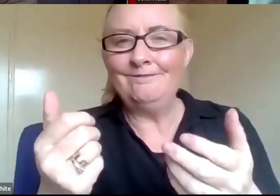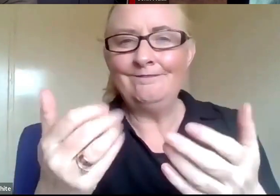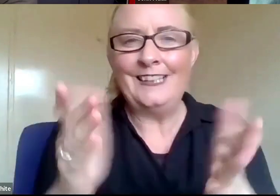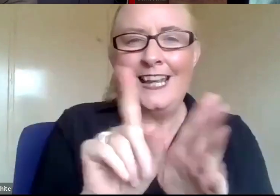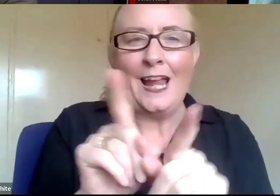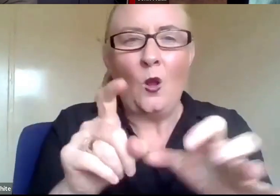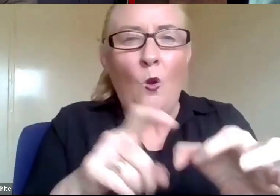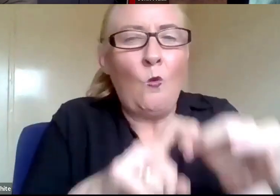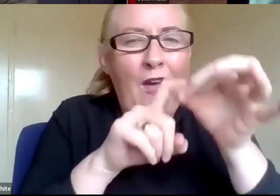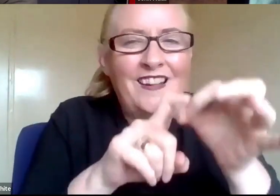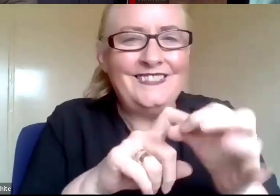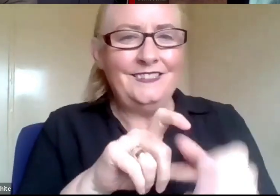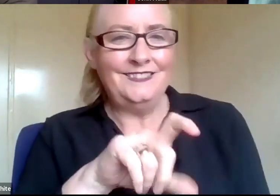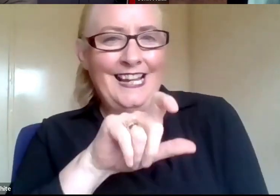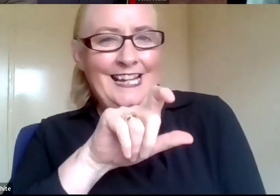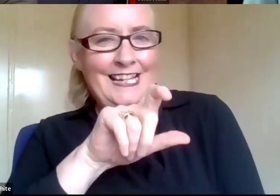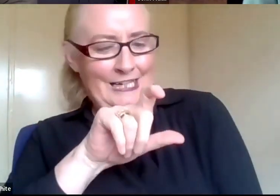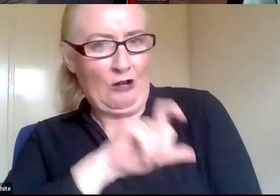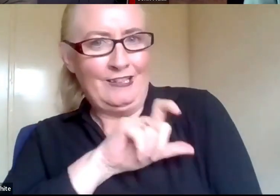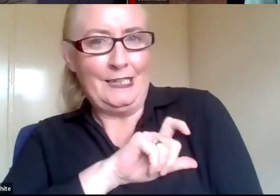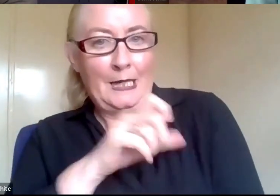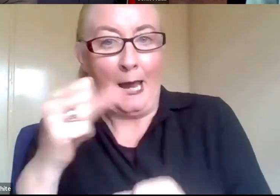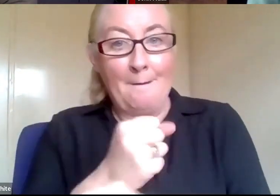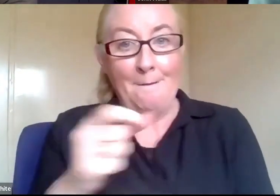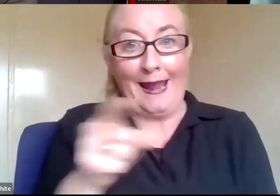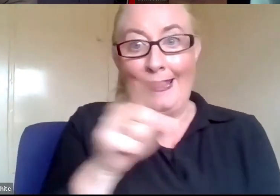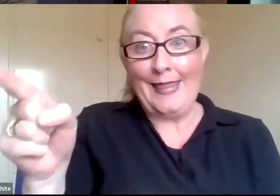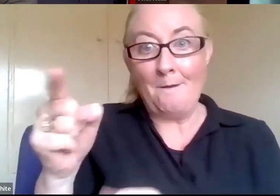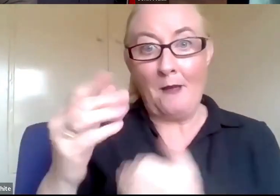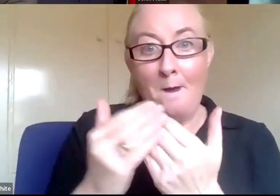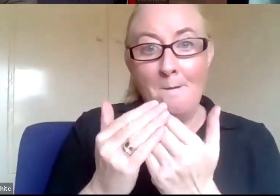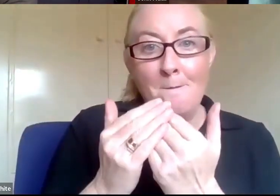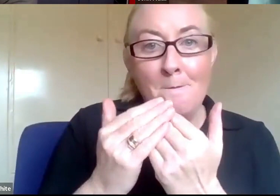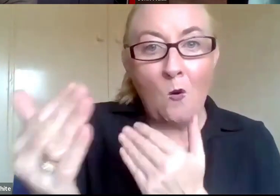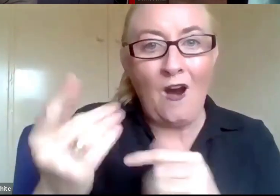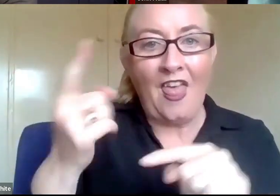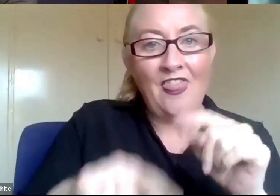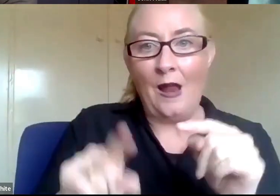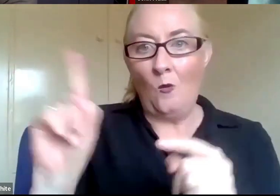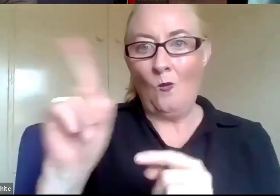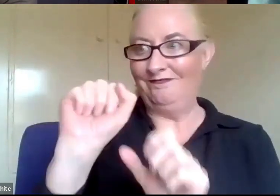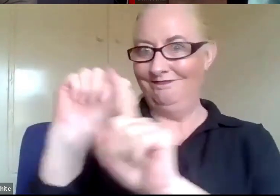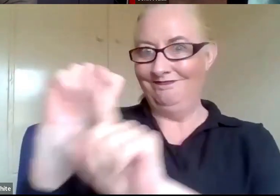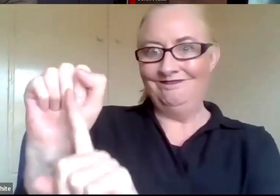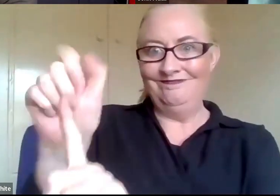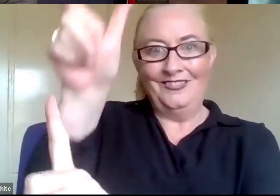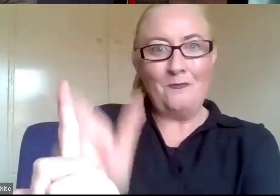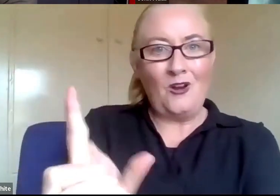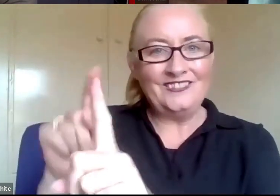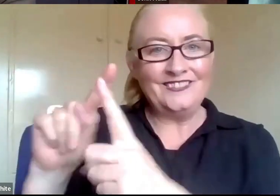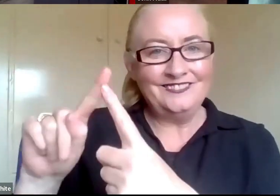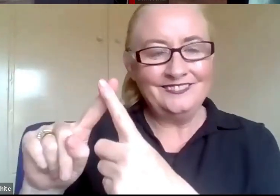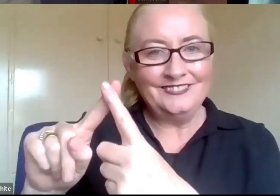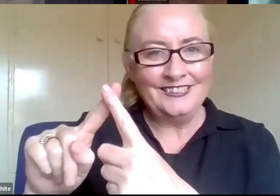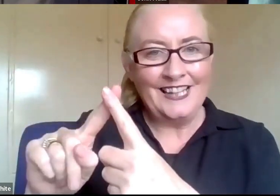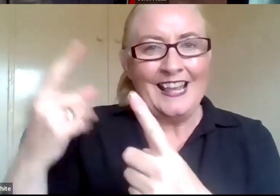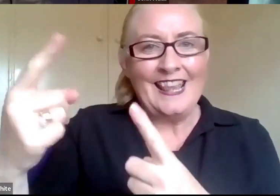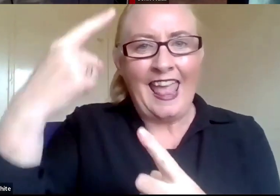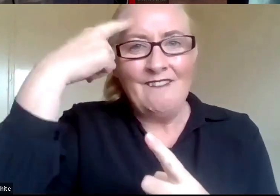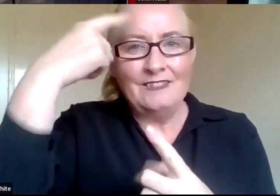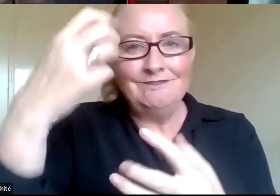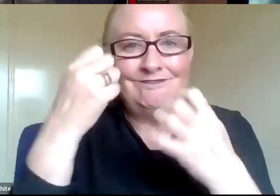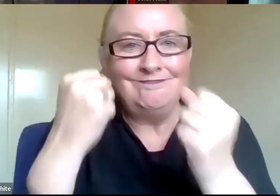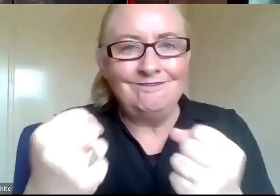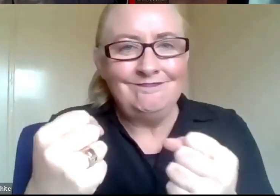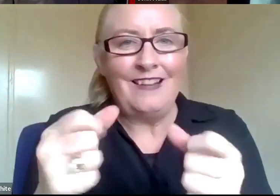resilience, courage, and so on. And initially, the drawback of this